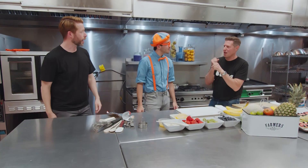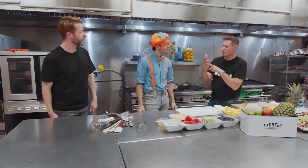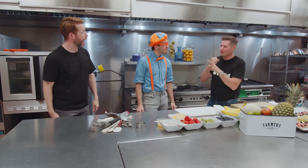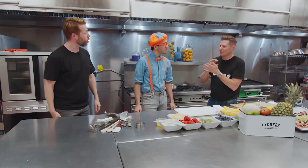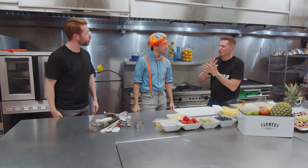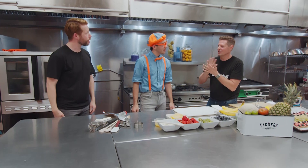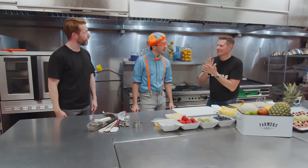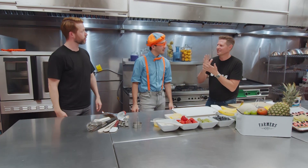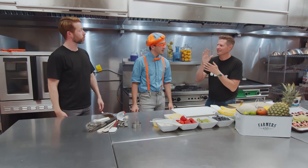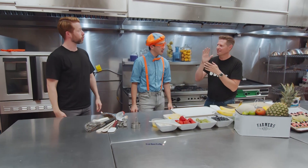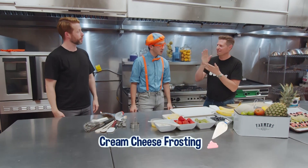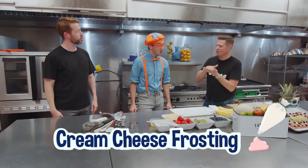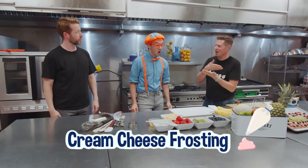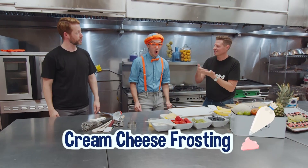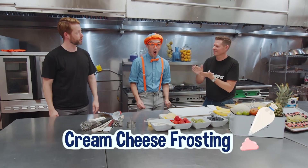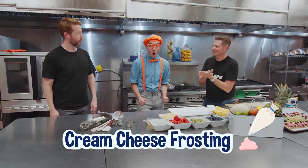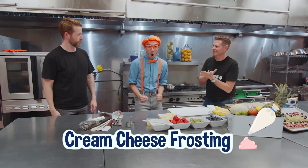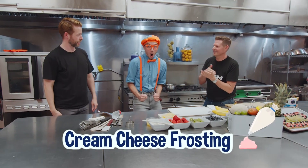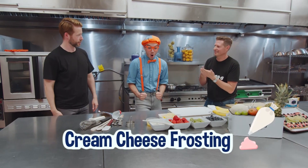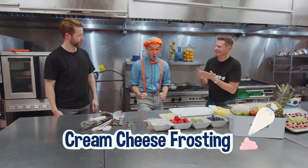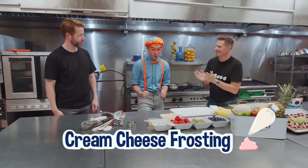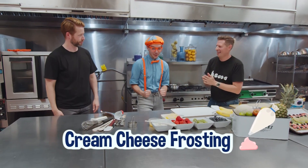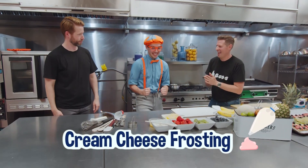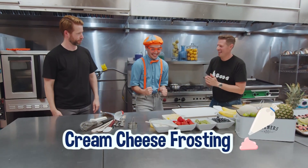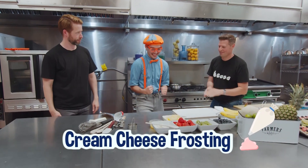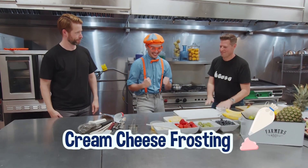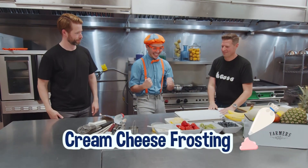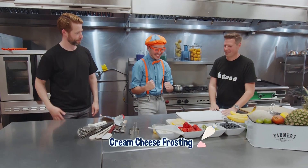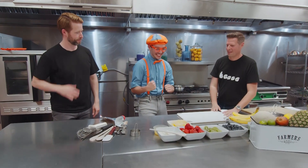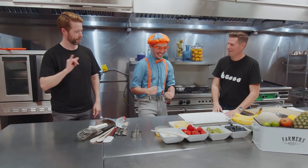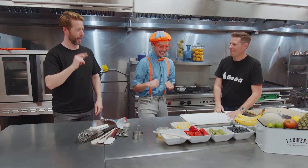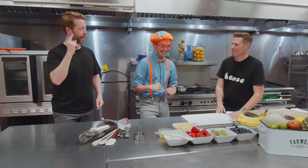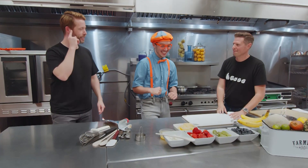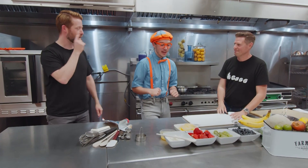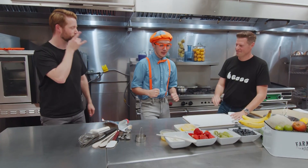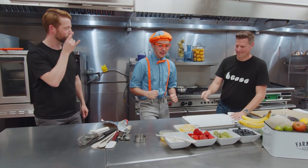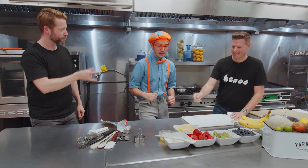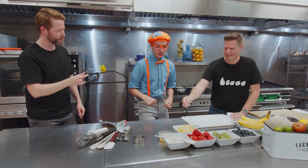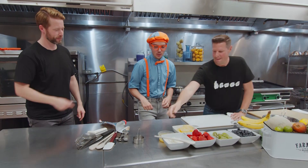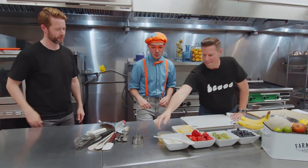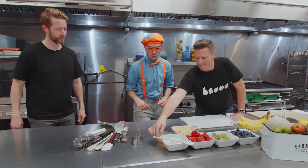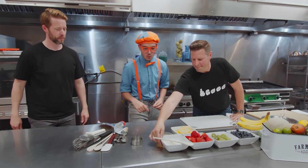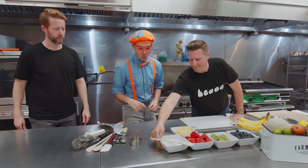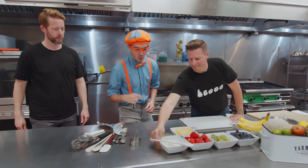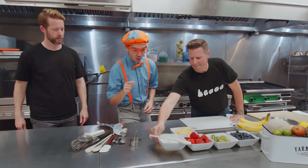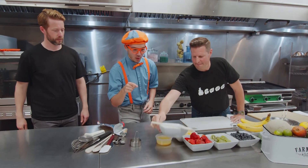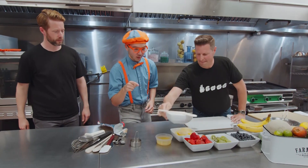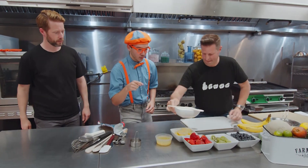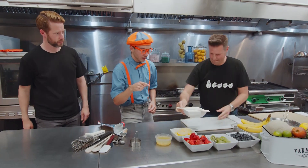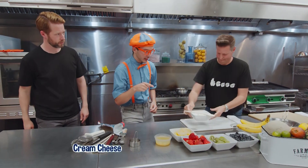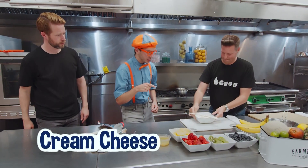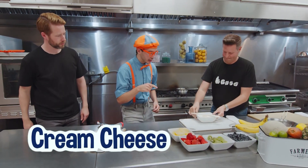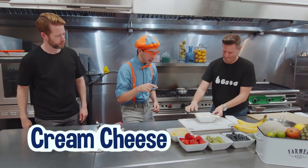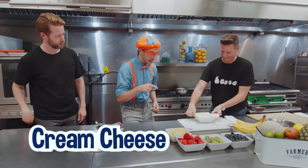Okay, now we're going to make the cream cheese frosting. Ooh, that's tasty! Okay, so...